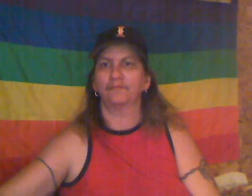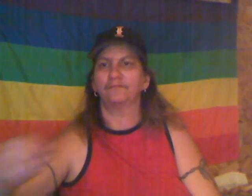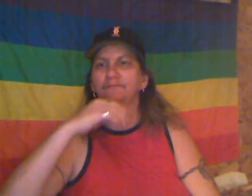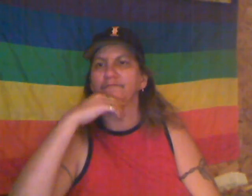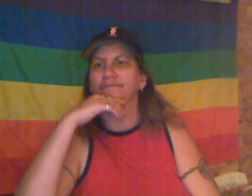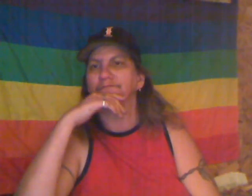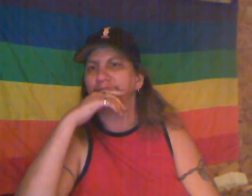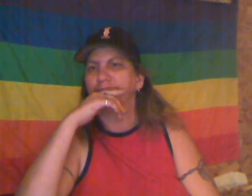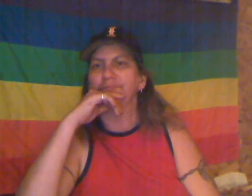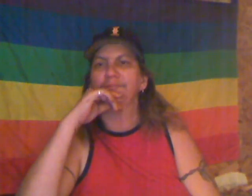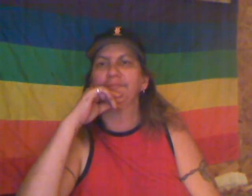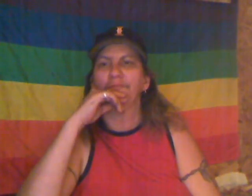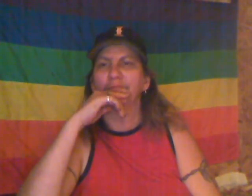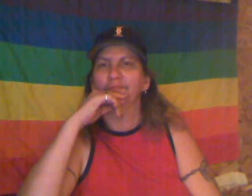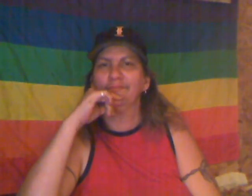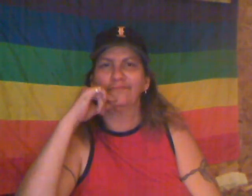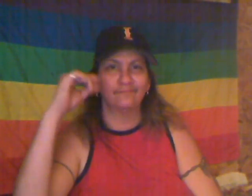know what they're looking at.